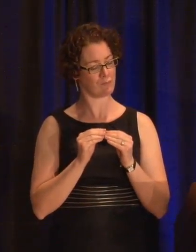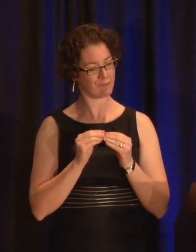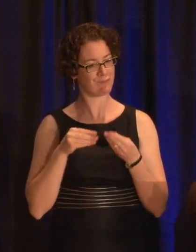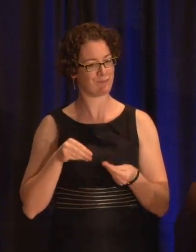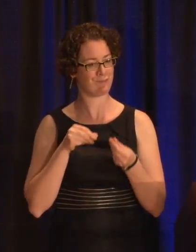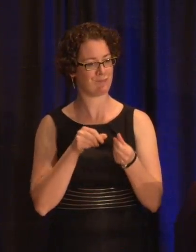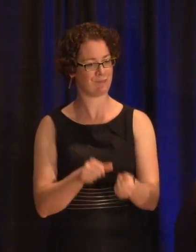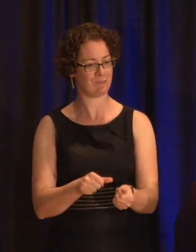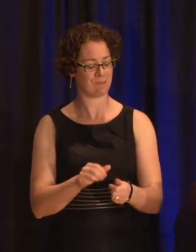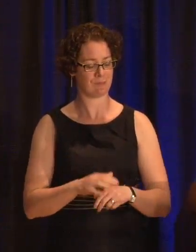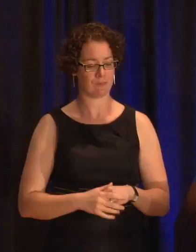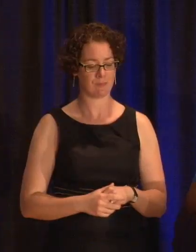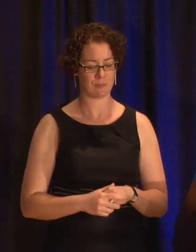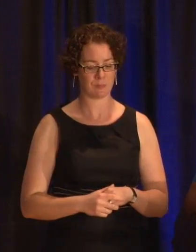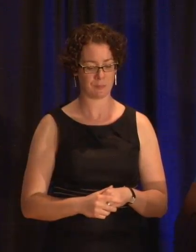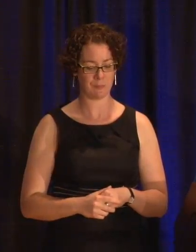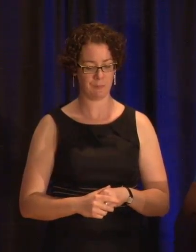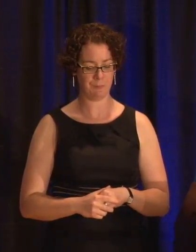graceful.